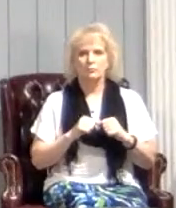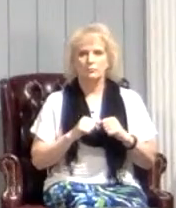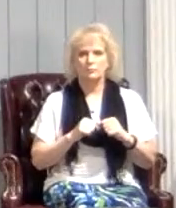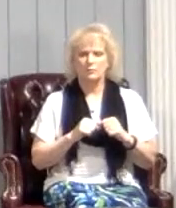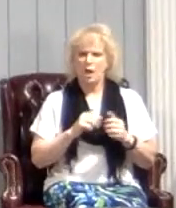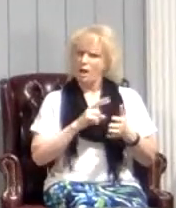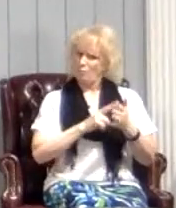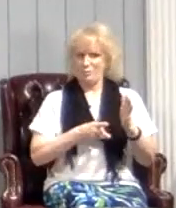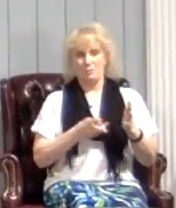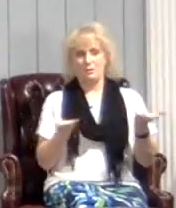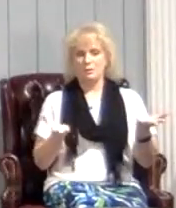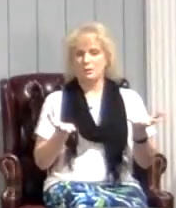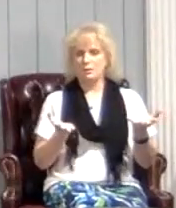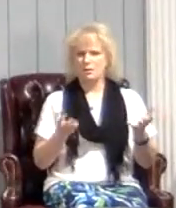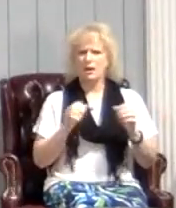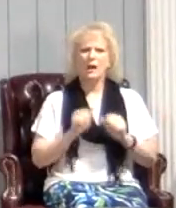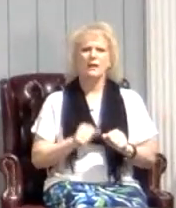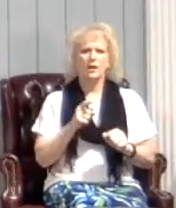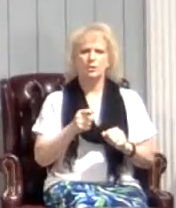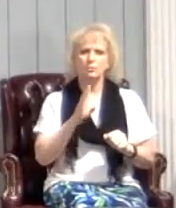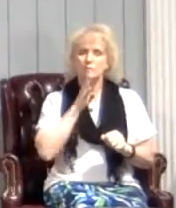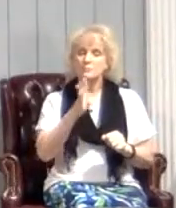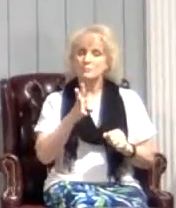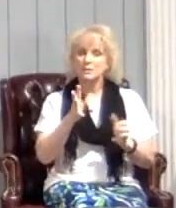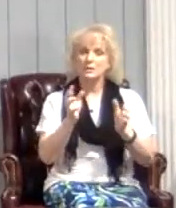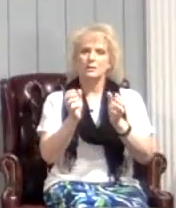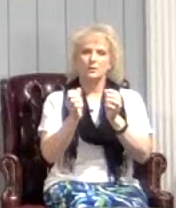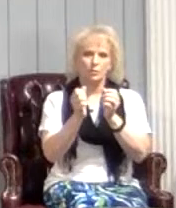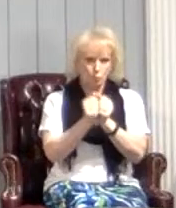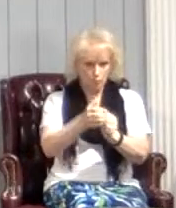What do you mean? Can you speak with God?